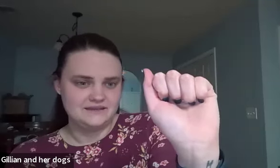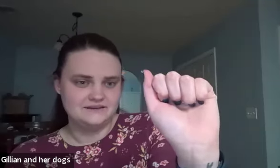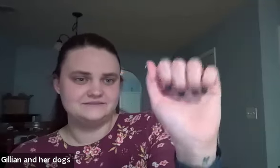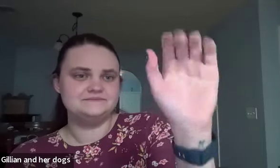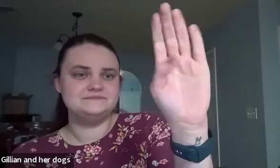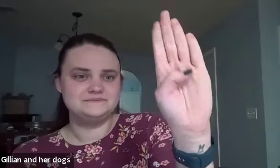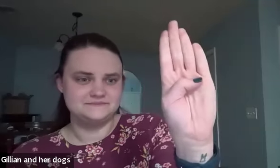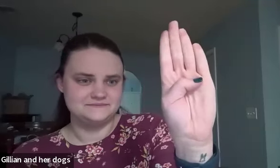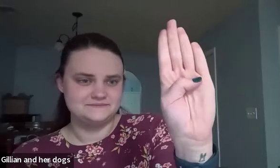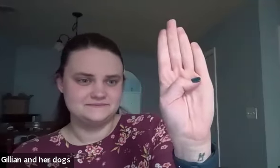B,